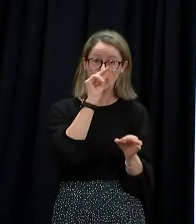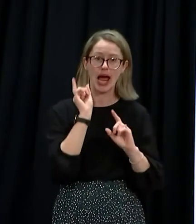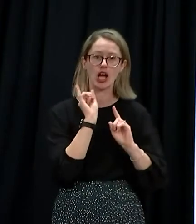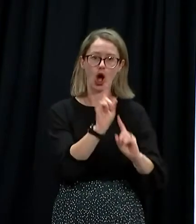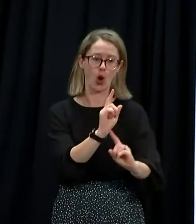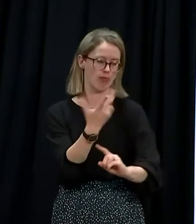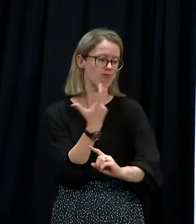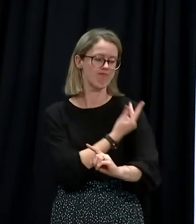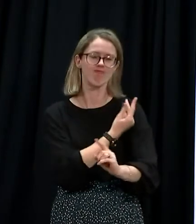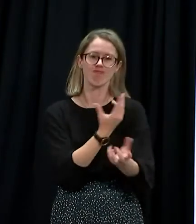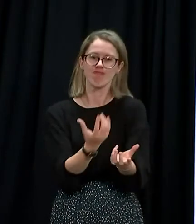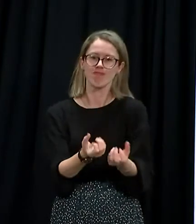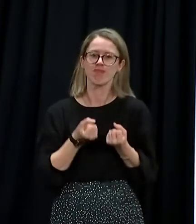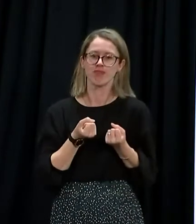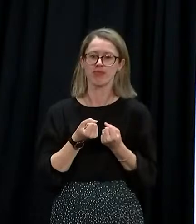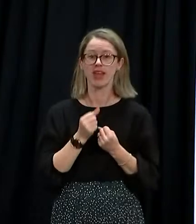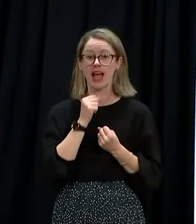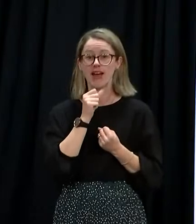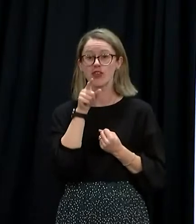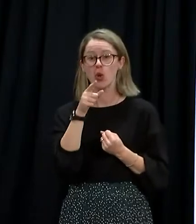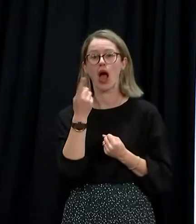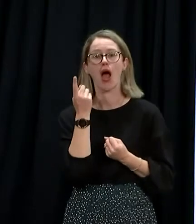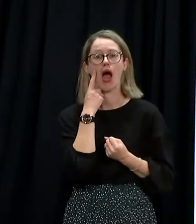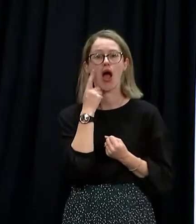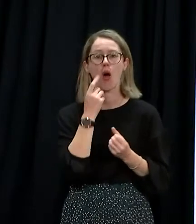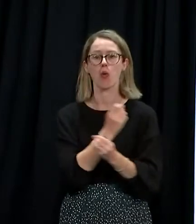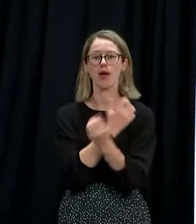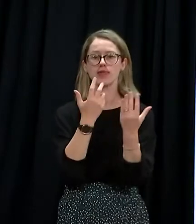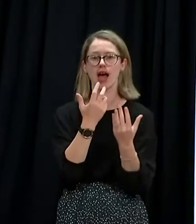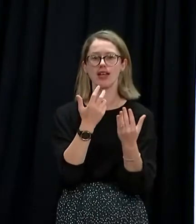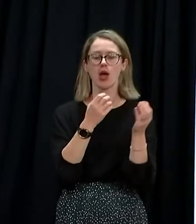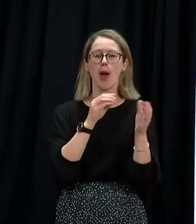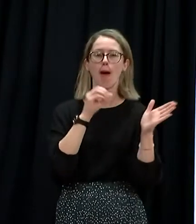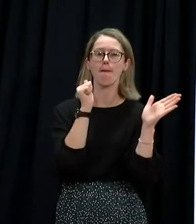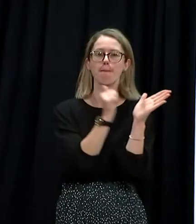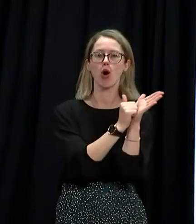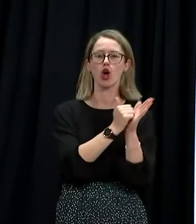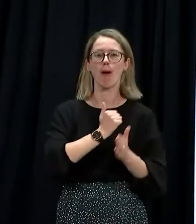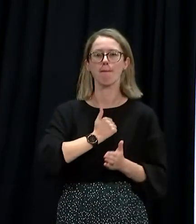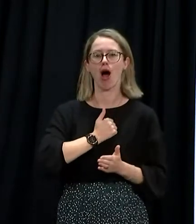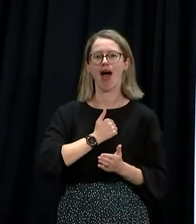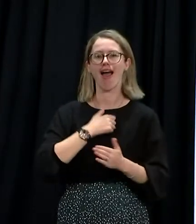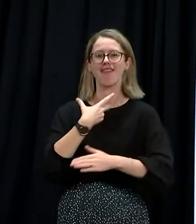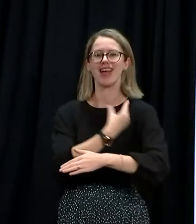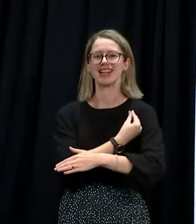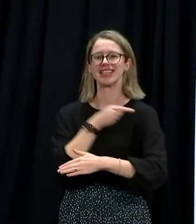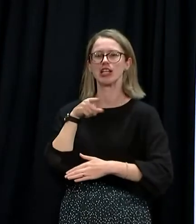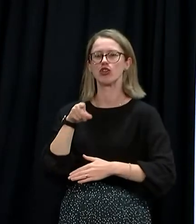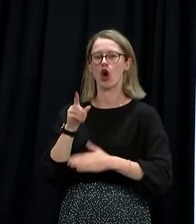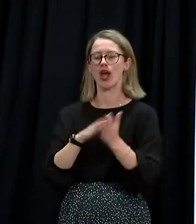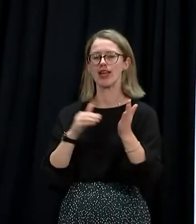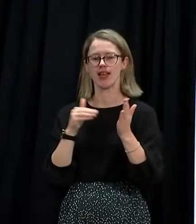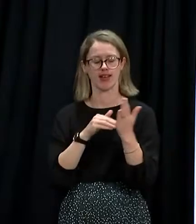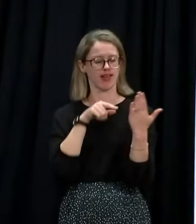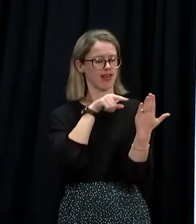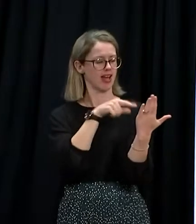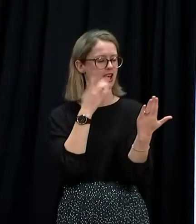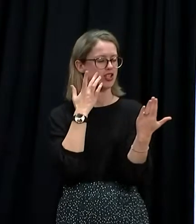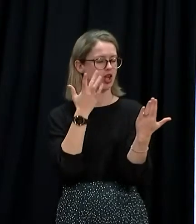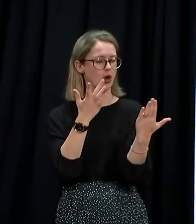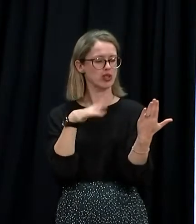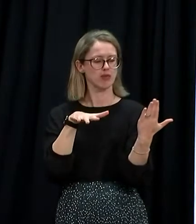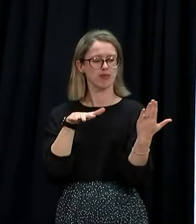for vaccinations. If you jump onto bookmyvaccine.nz, you'll see that we have a new function which tells you the closest sites